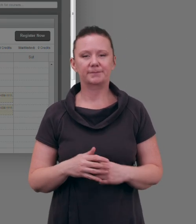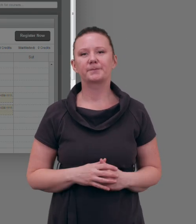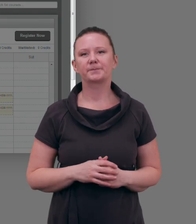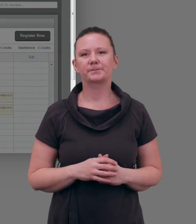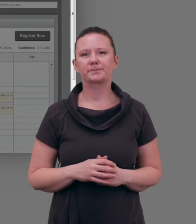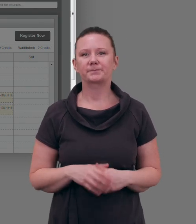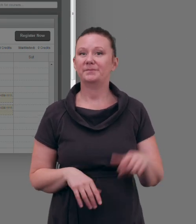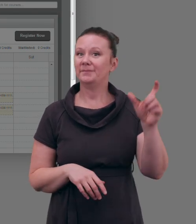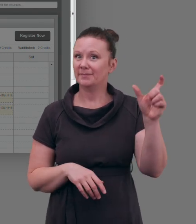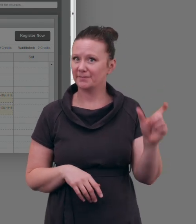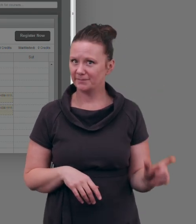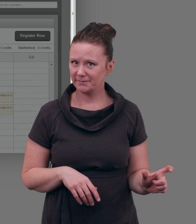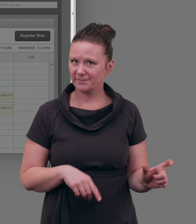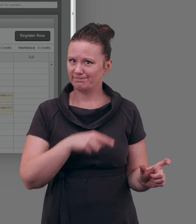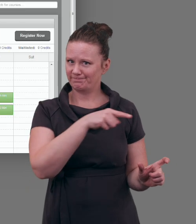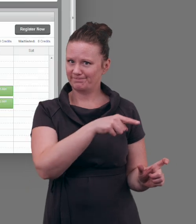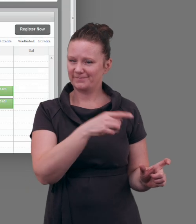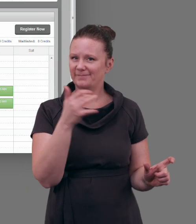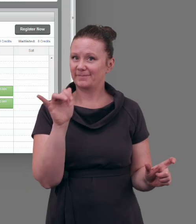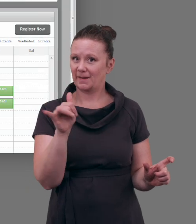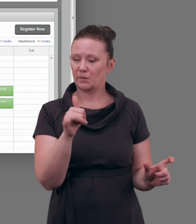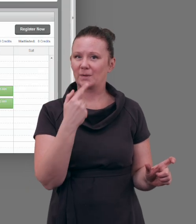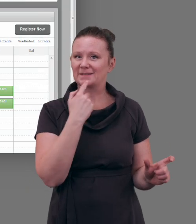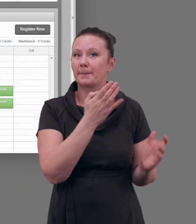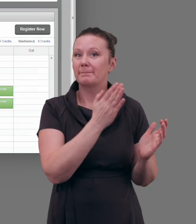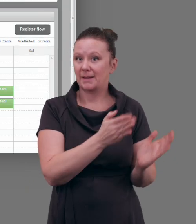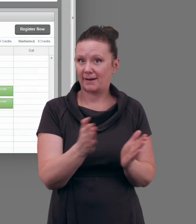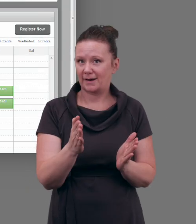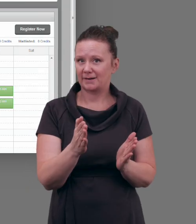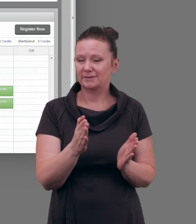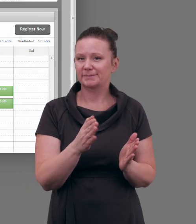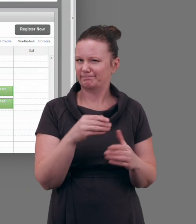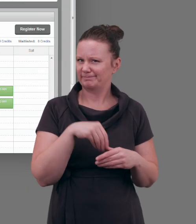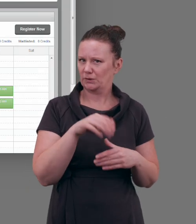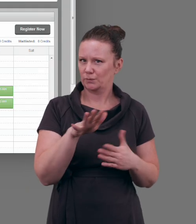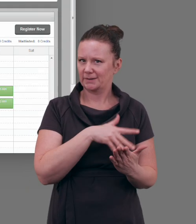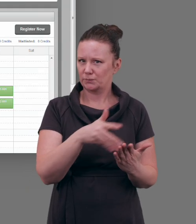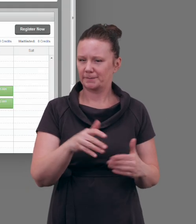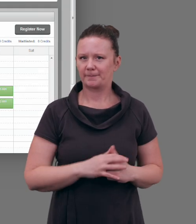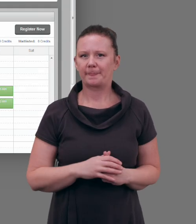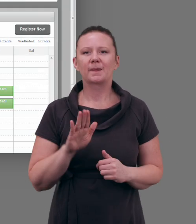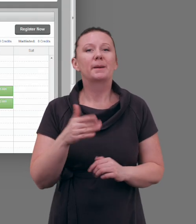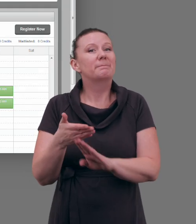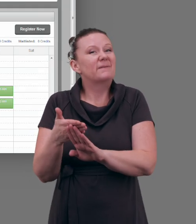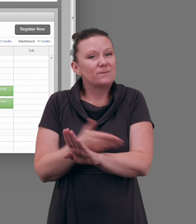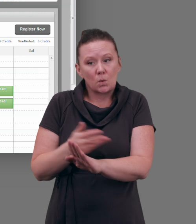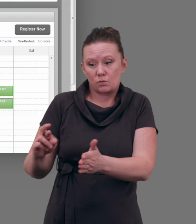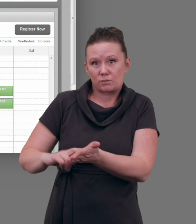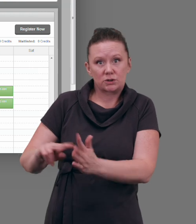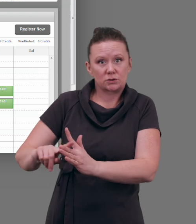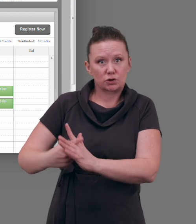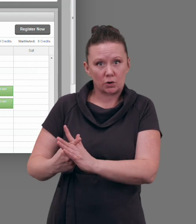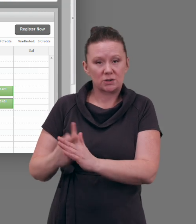The section will now display as planned on your schedule. Prior to registration starting, to remove your previously